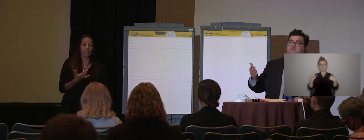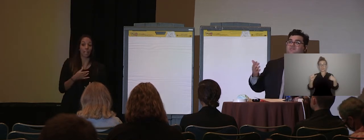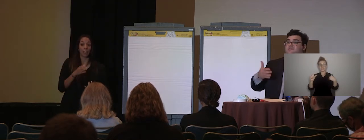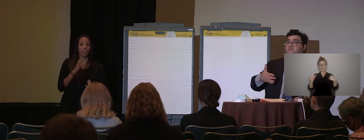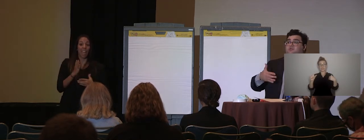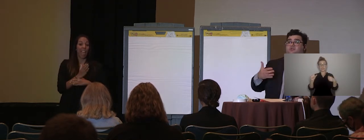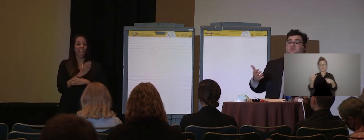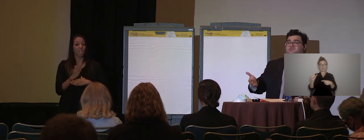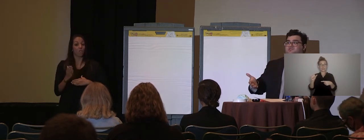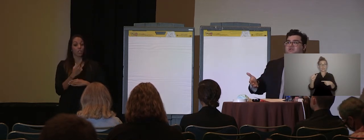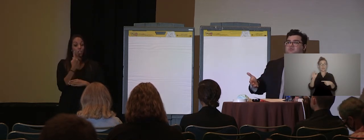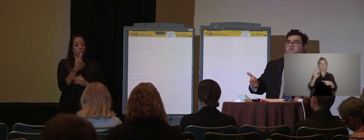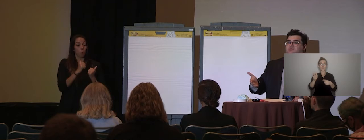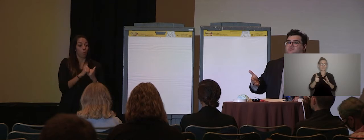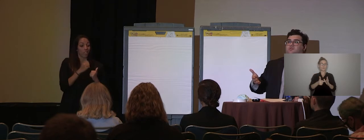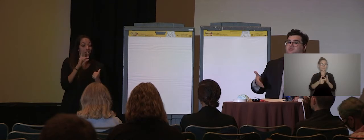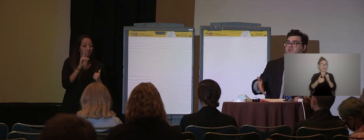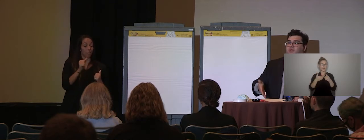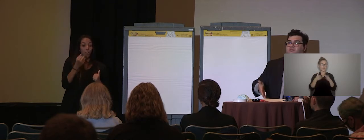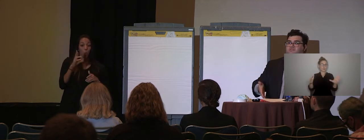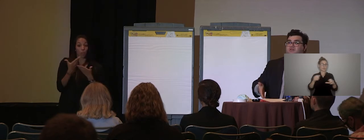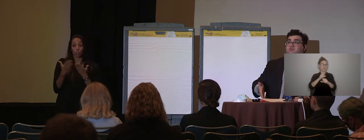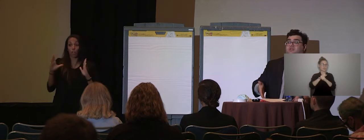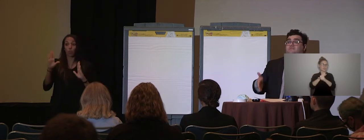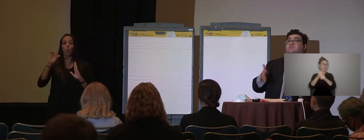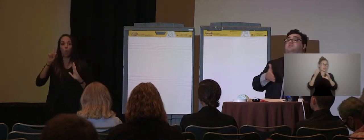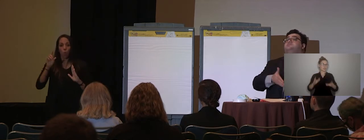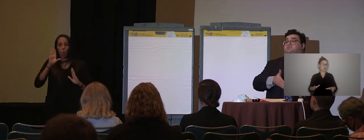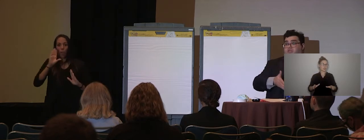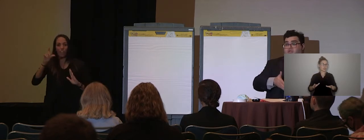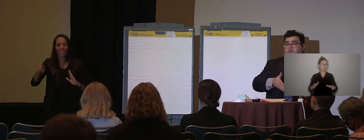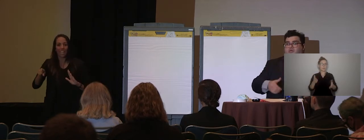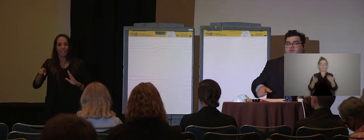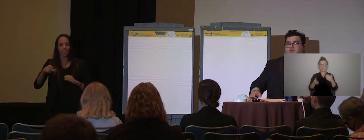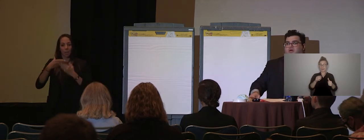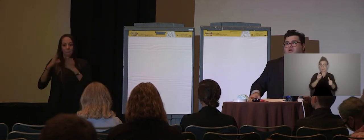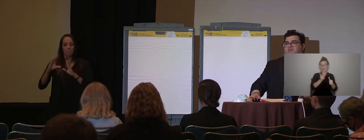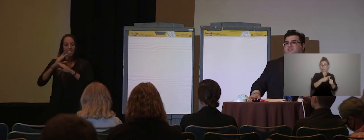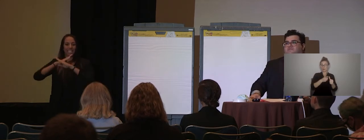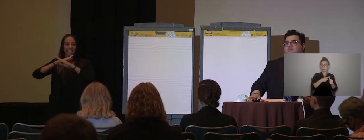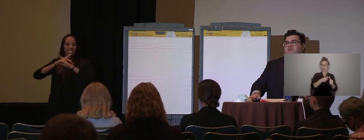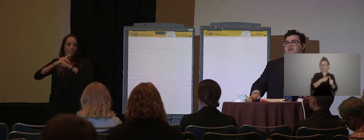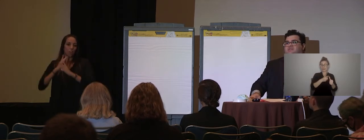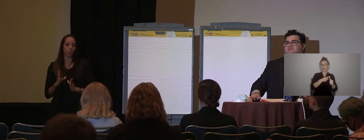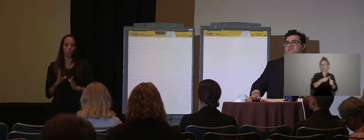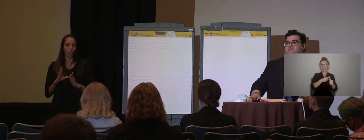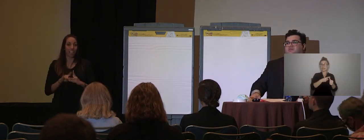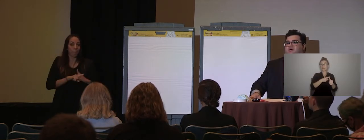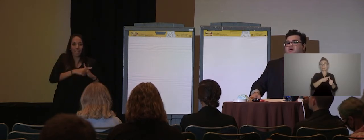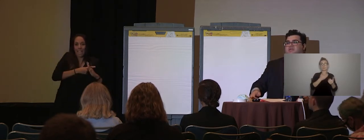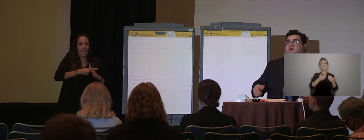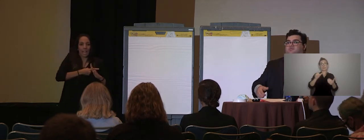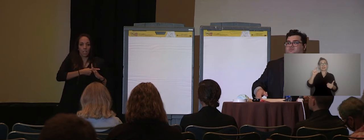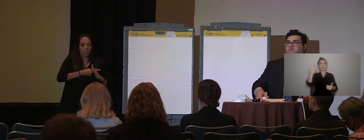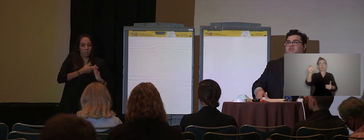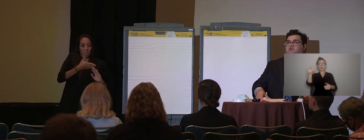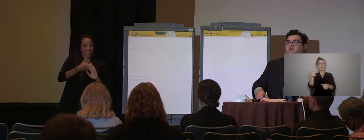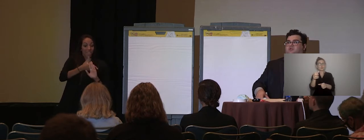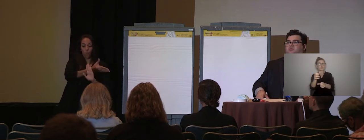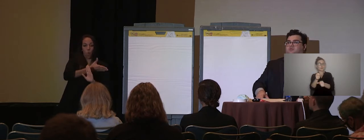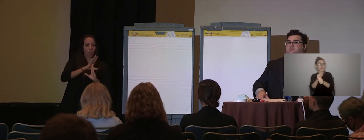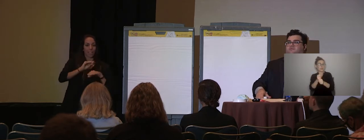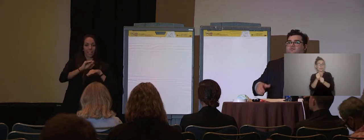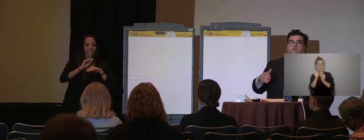someone who has a disability or just in general is going to need a public defender, even initially. Even if they get counsel